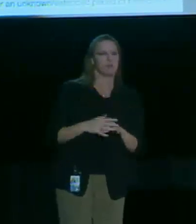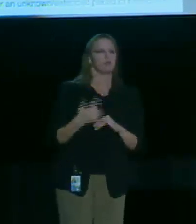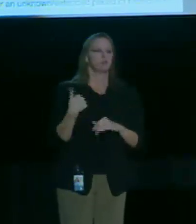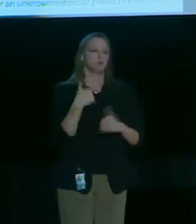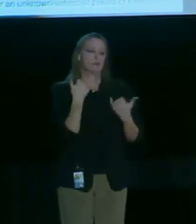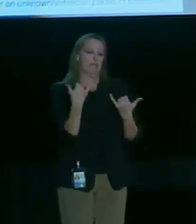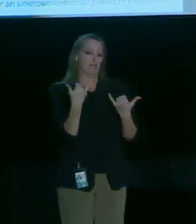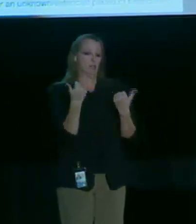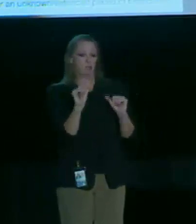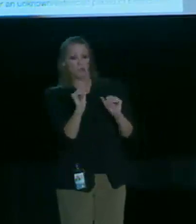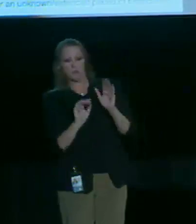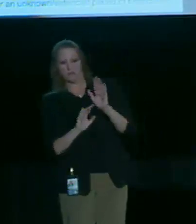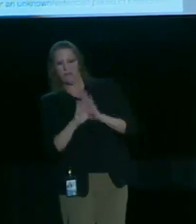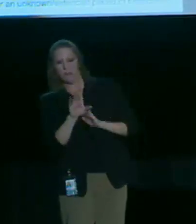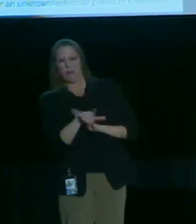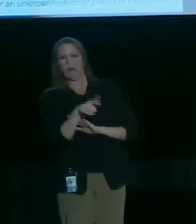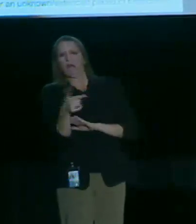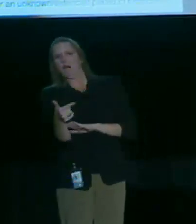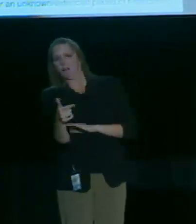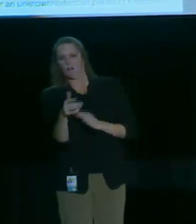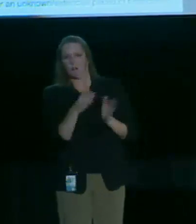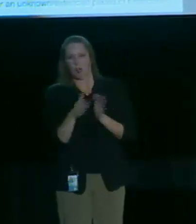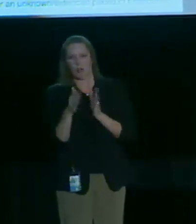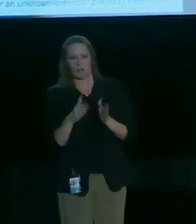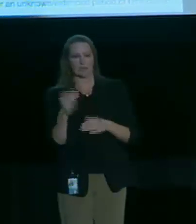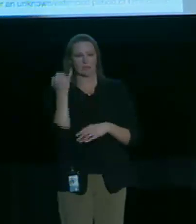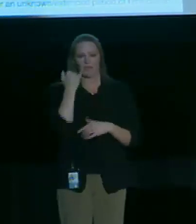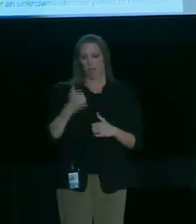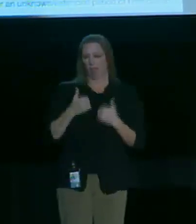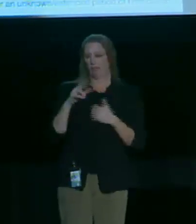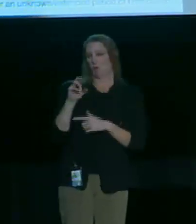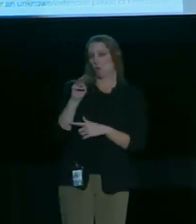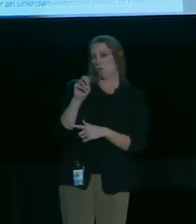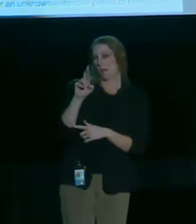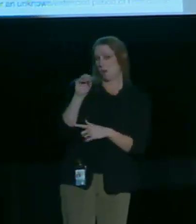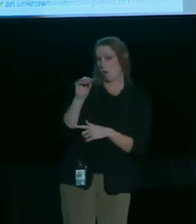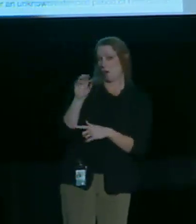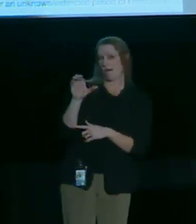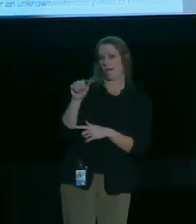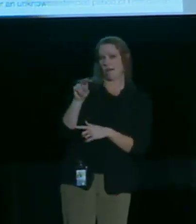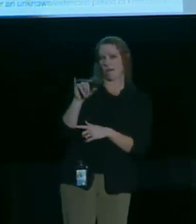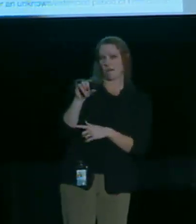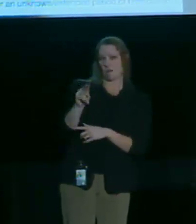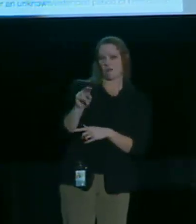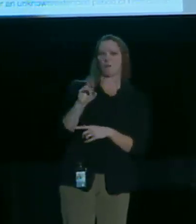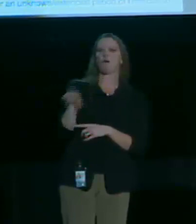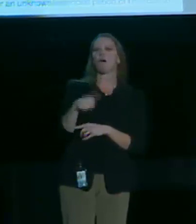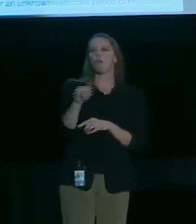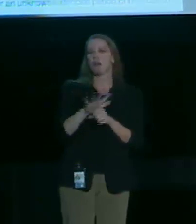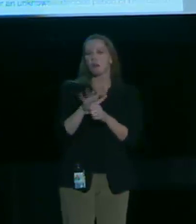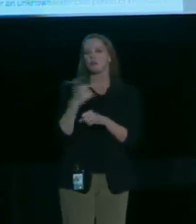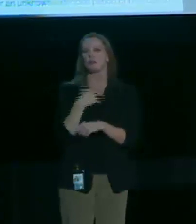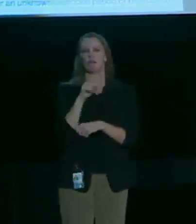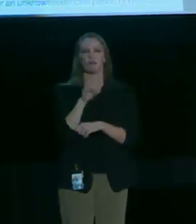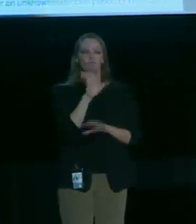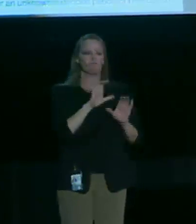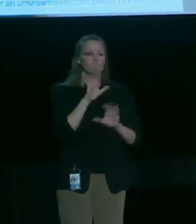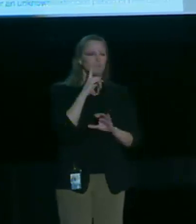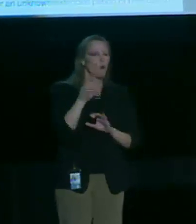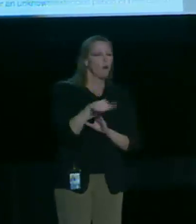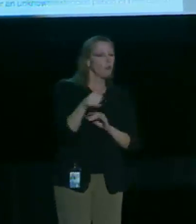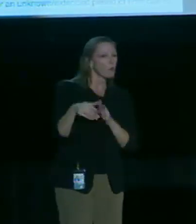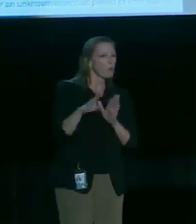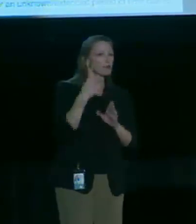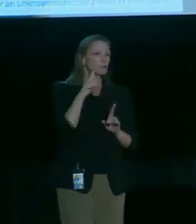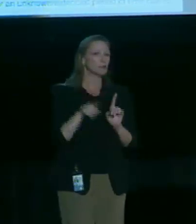alternative plans. People who live in Romero Canyon and in this other area, we're going to have to look for other routes to get them through. We